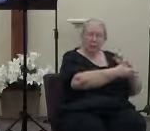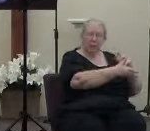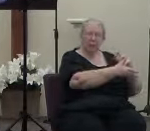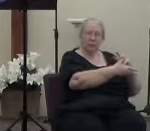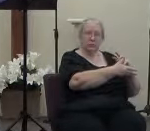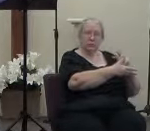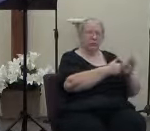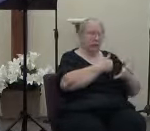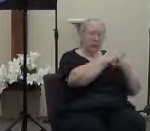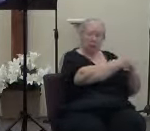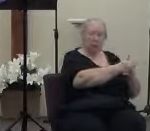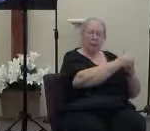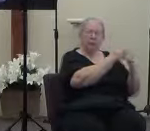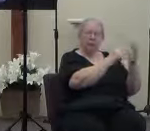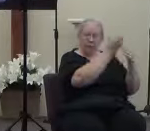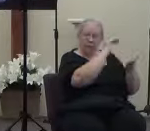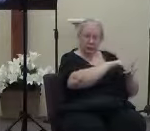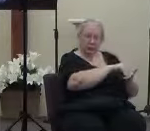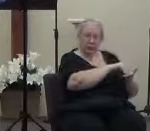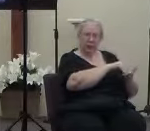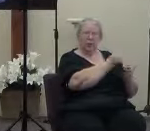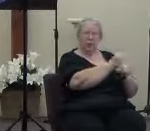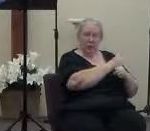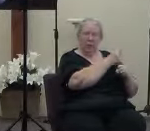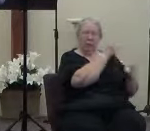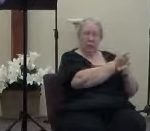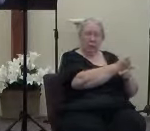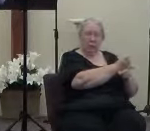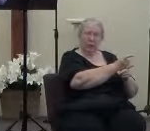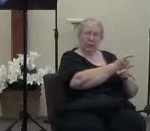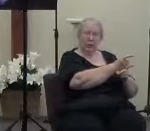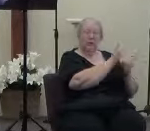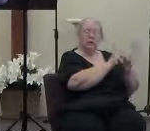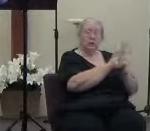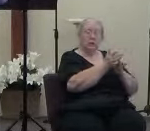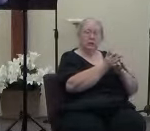to renew, to restore. That's who Jesus is, a restorer.